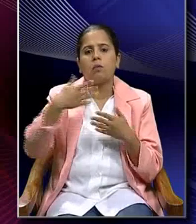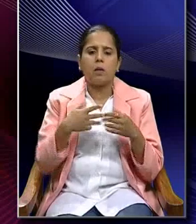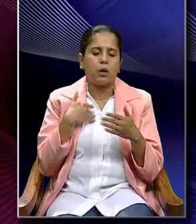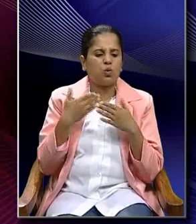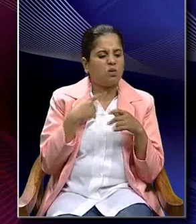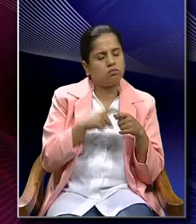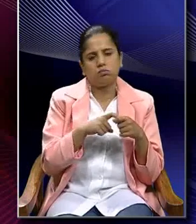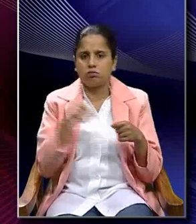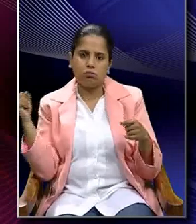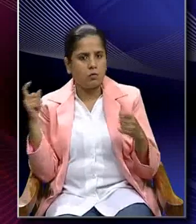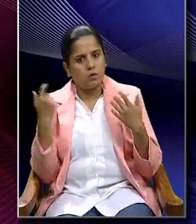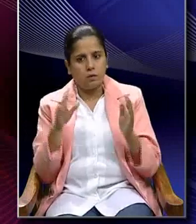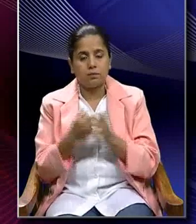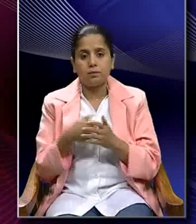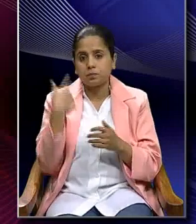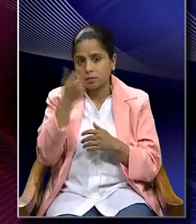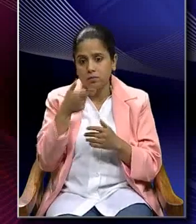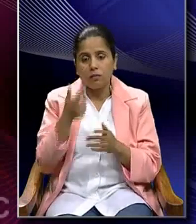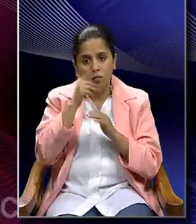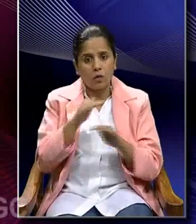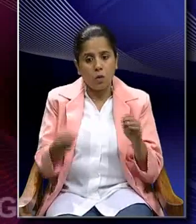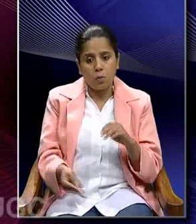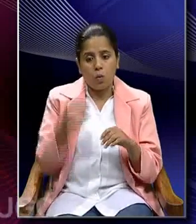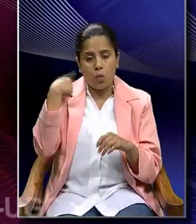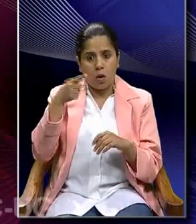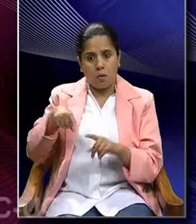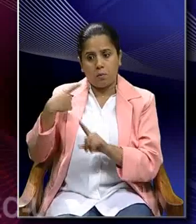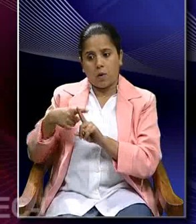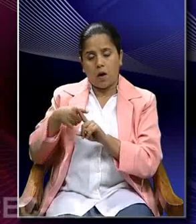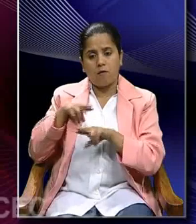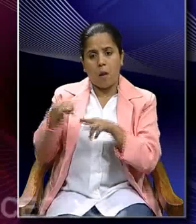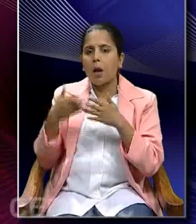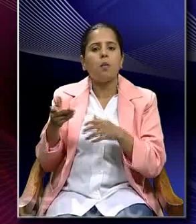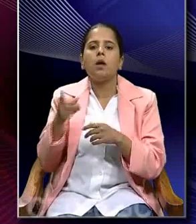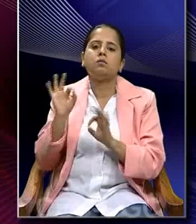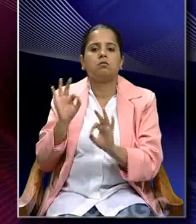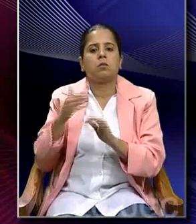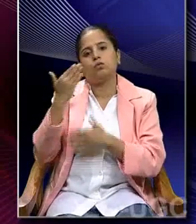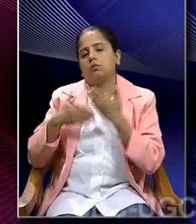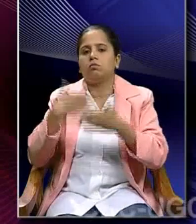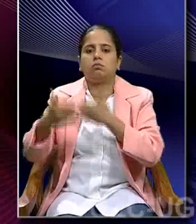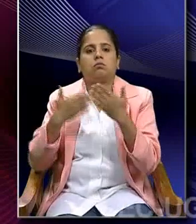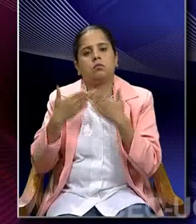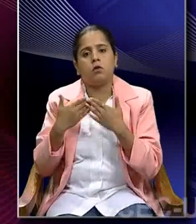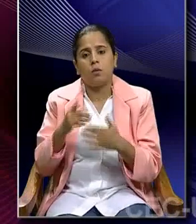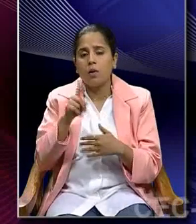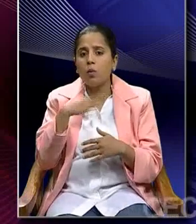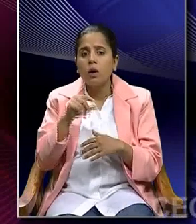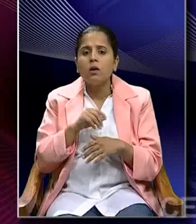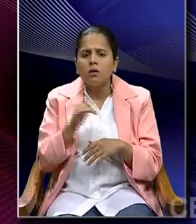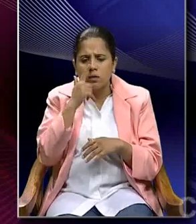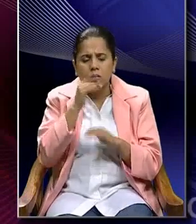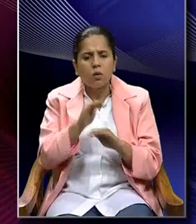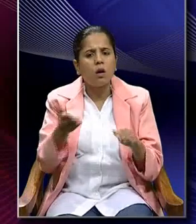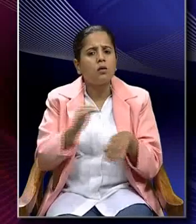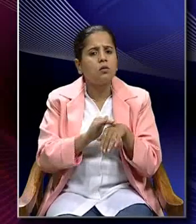out. The girl child from more privileged backgrounds may not drop out. But what happens to child labor?